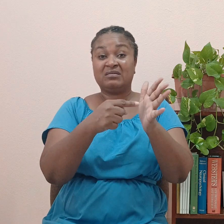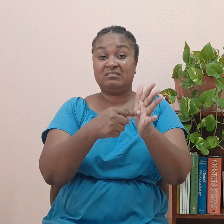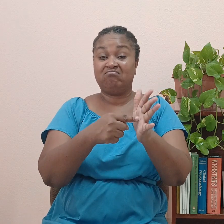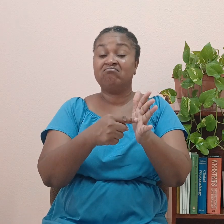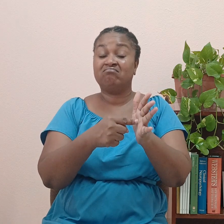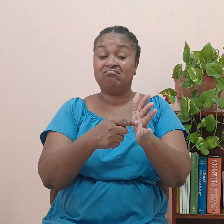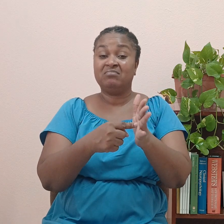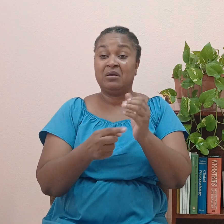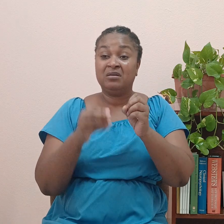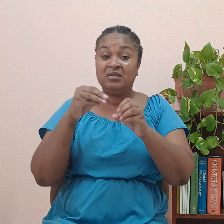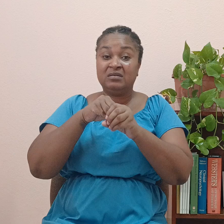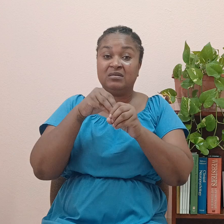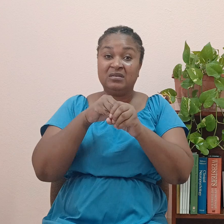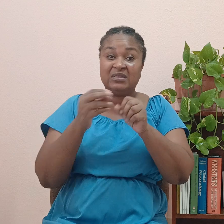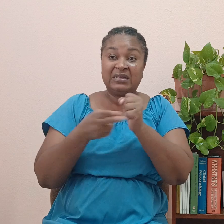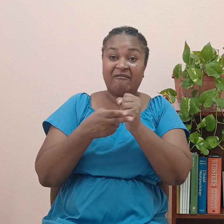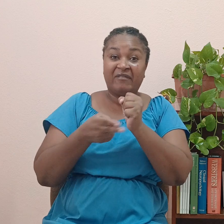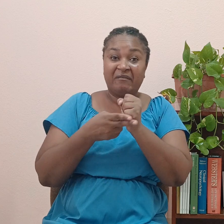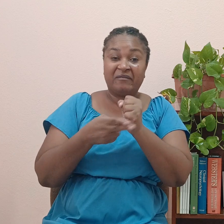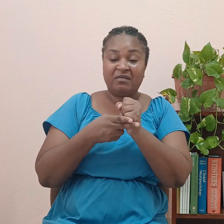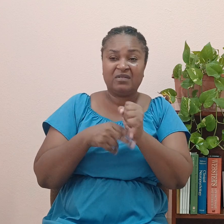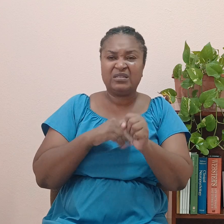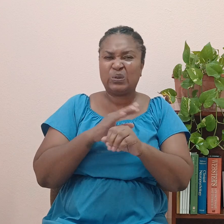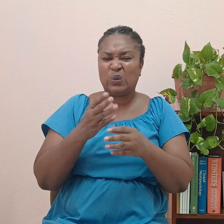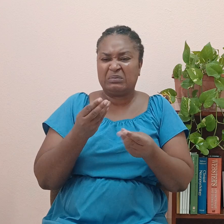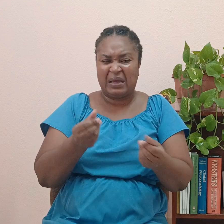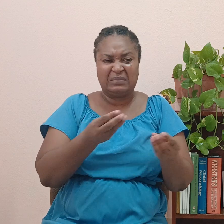Save money rather than spend it foolishly.